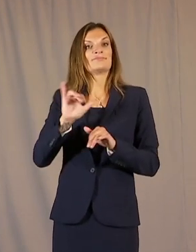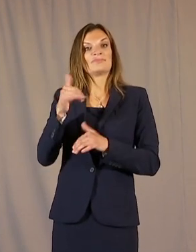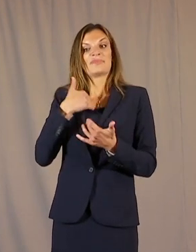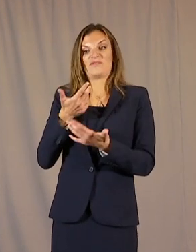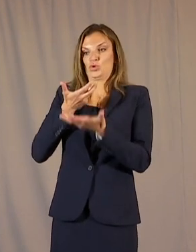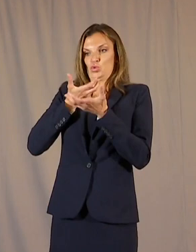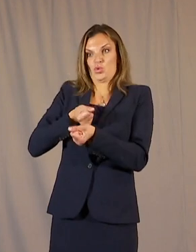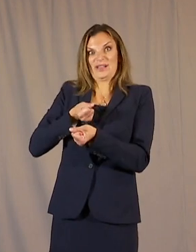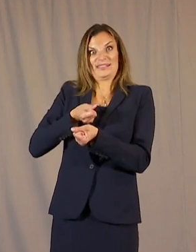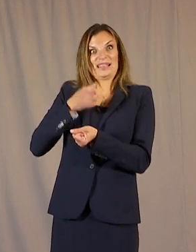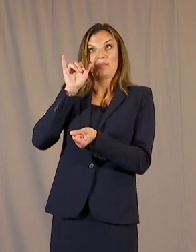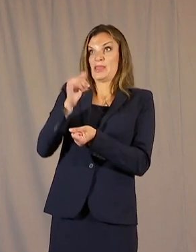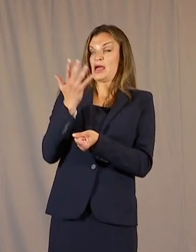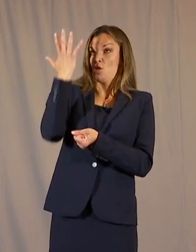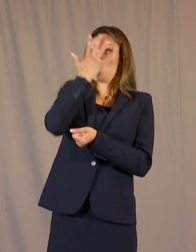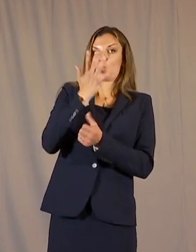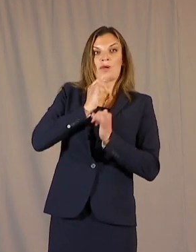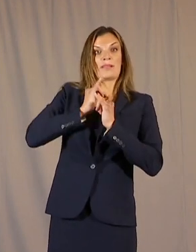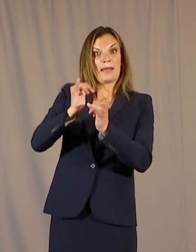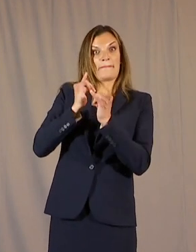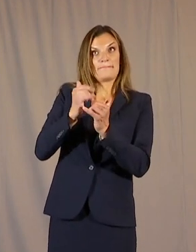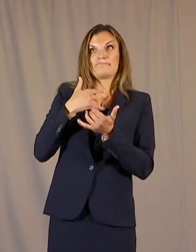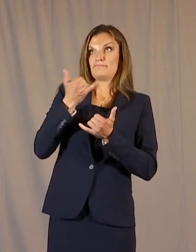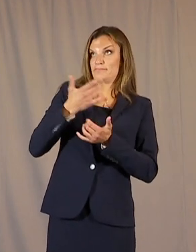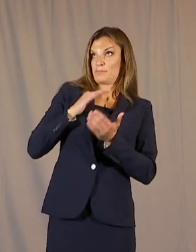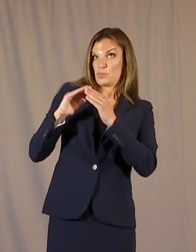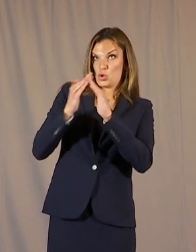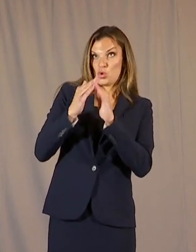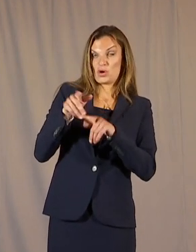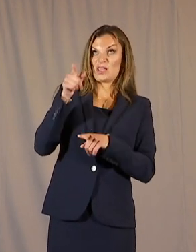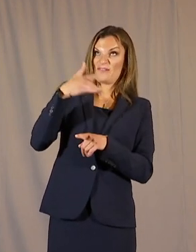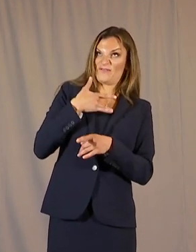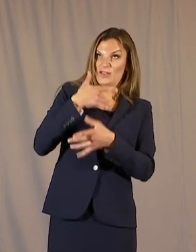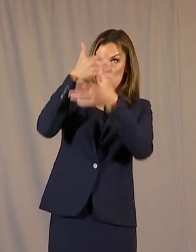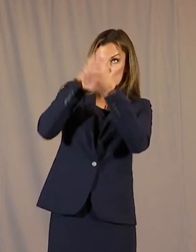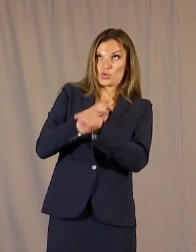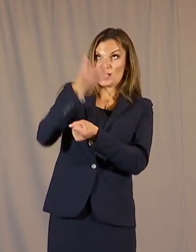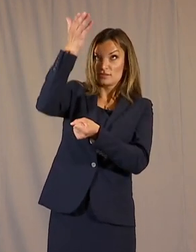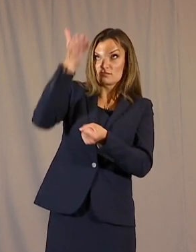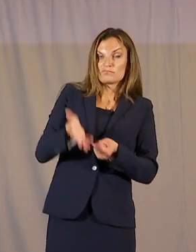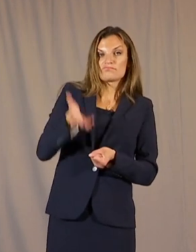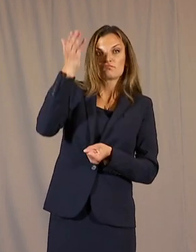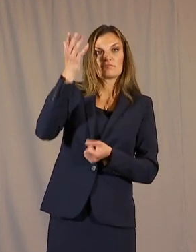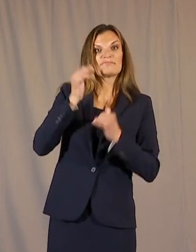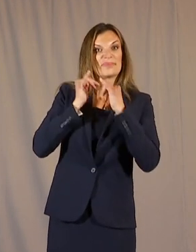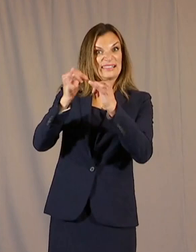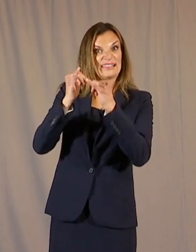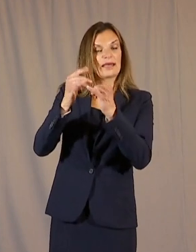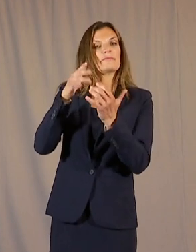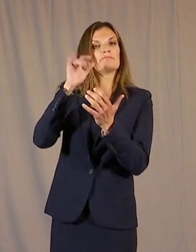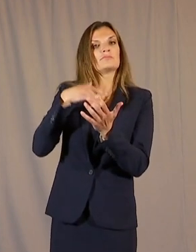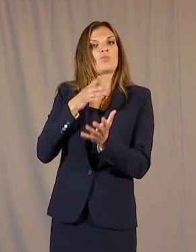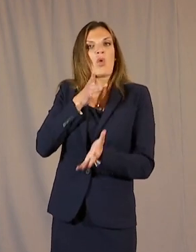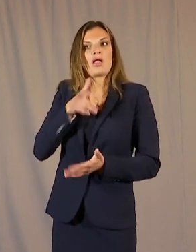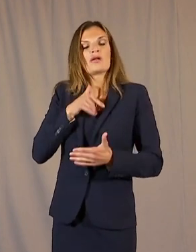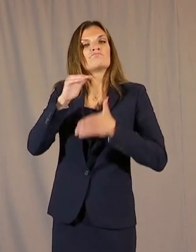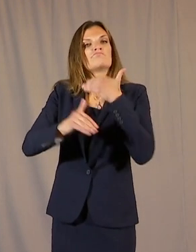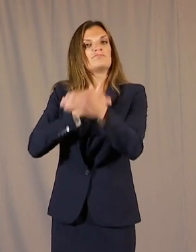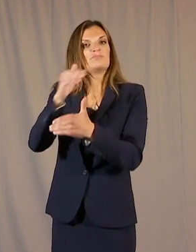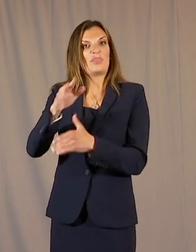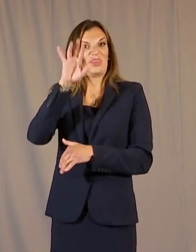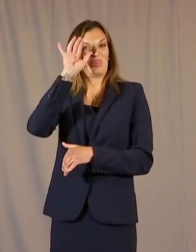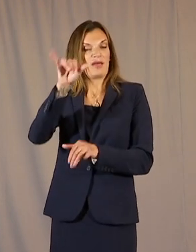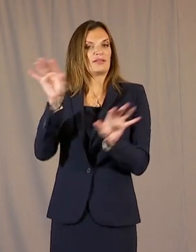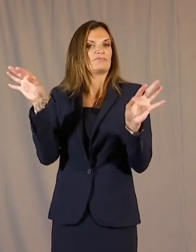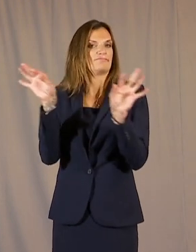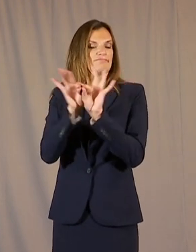messengers that look like the community, who the community understands and are engaged with them, because that's the infrastructure we